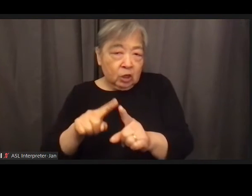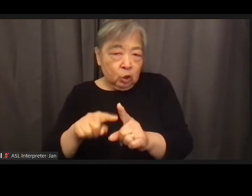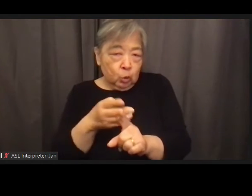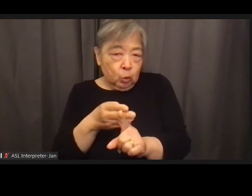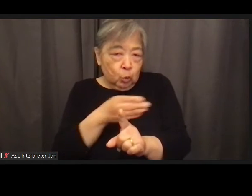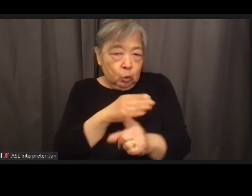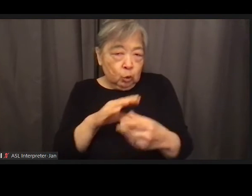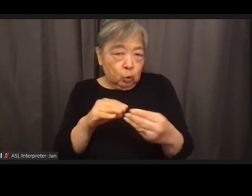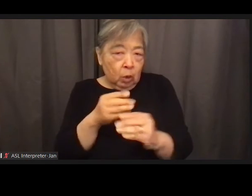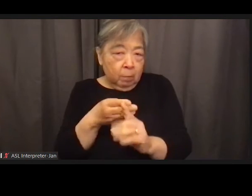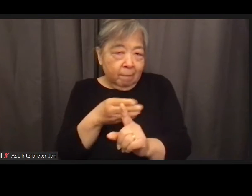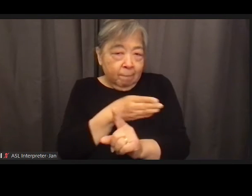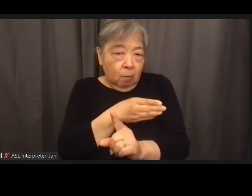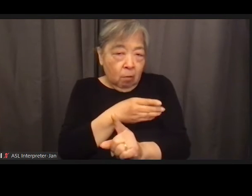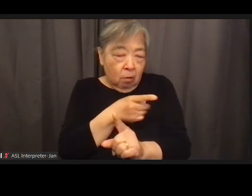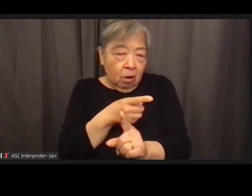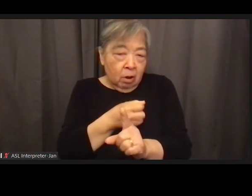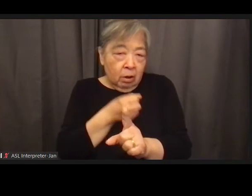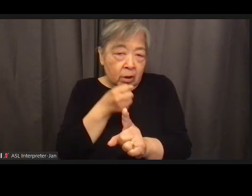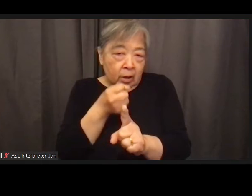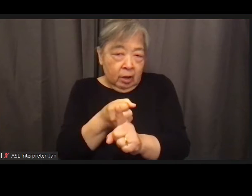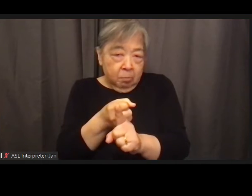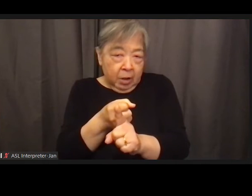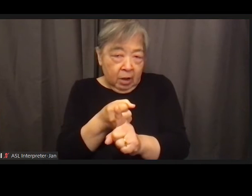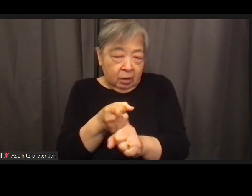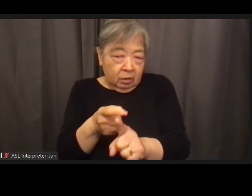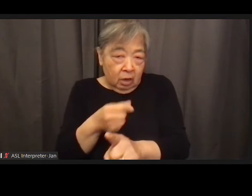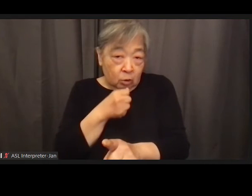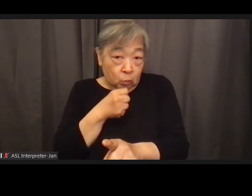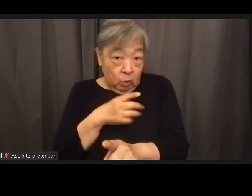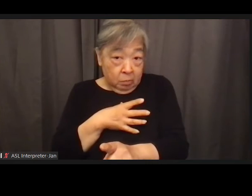of the impact on the women